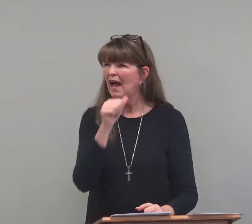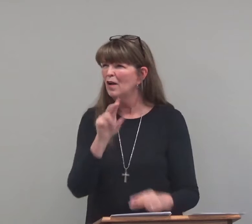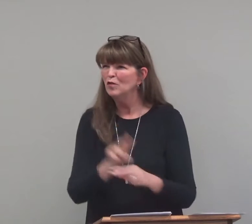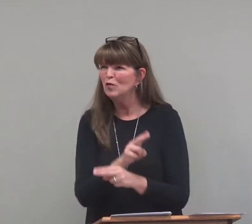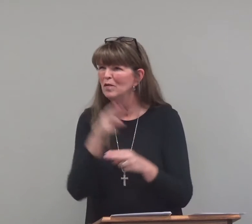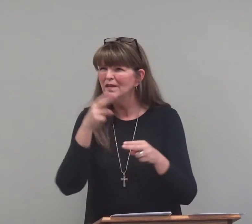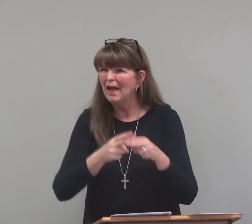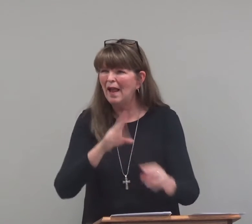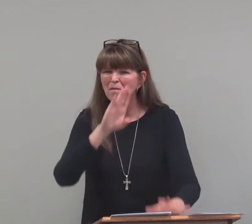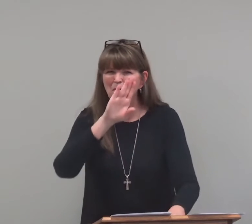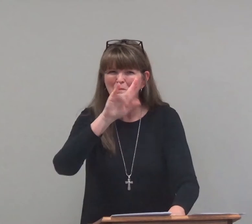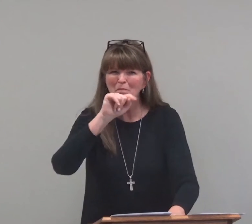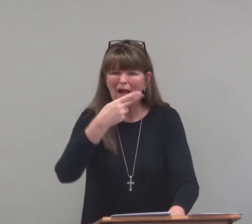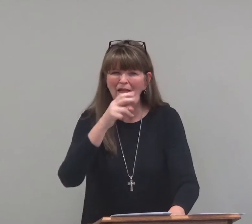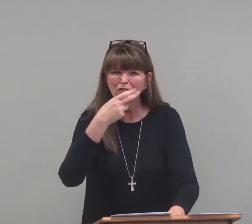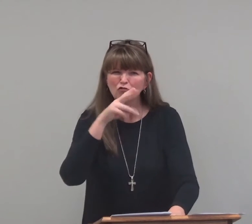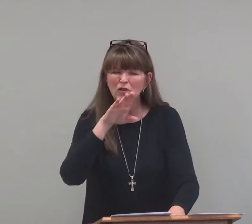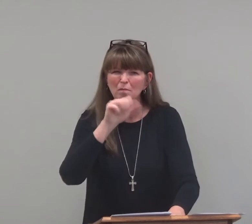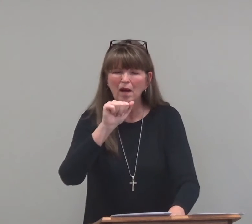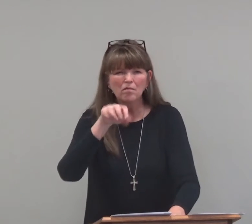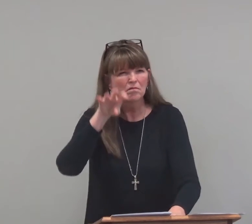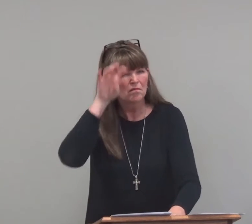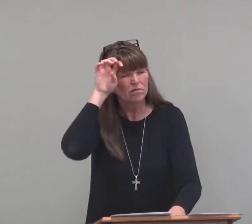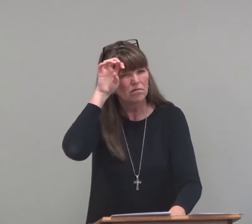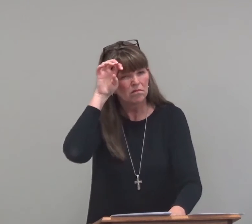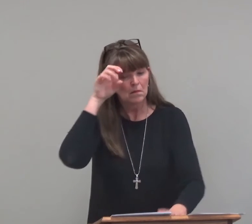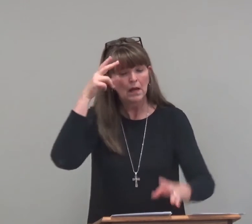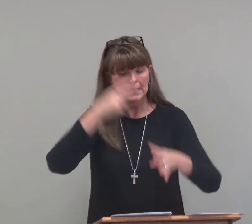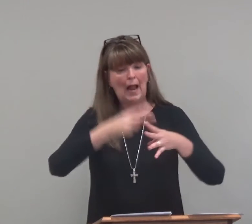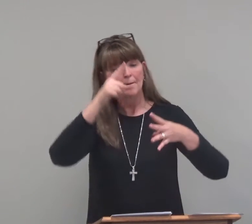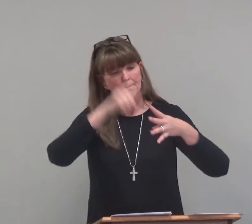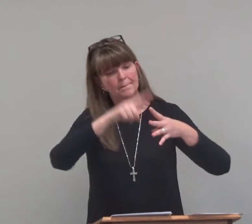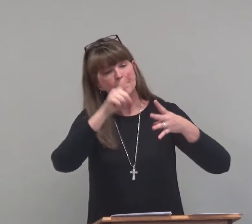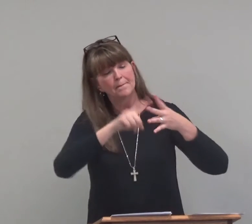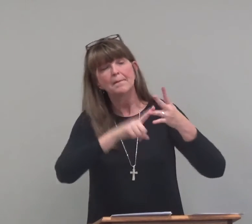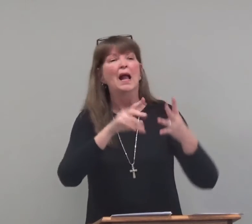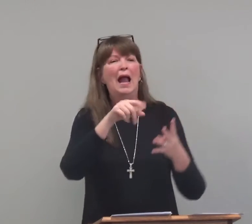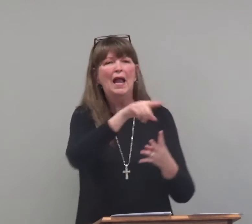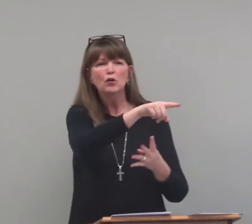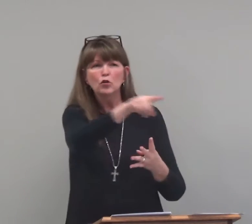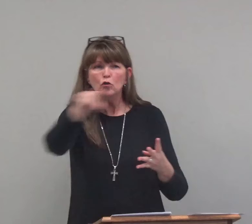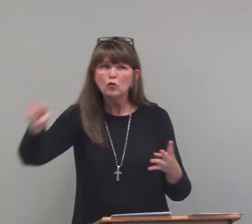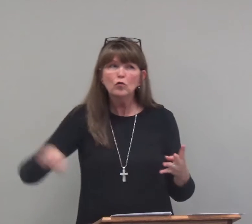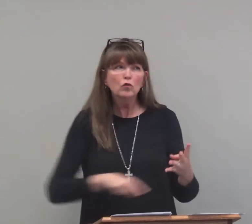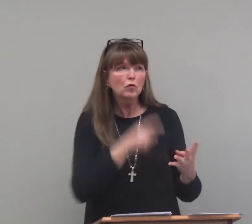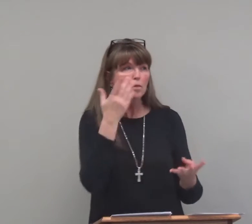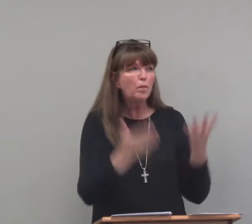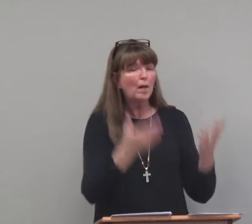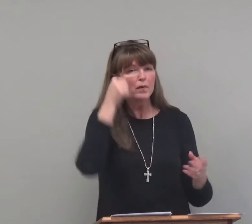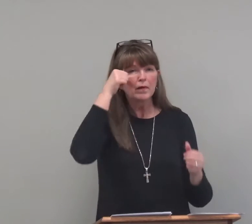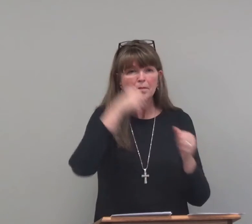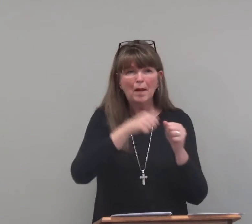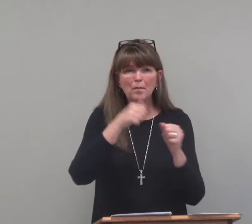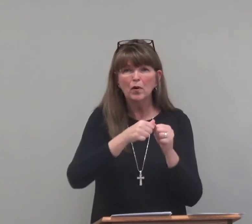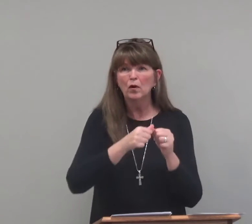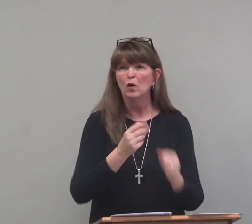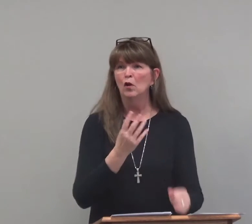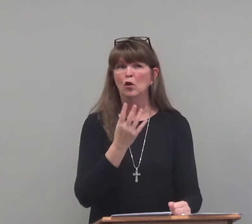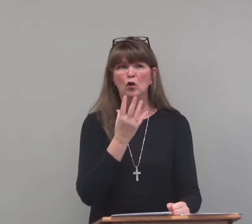her. Matthew used the term Uriah's wife. He didn't use her full name. He did name Tamar, Ruth, and Rahab. And